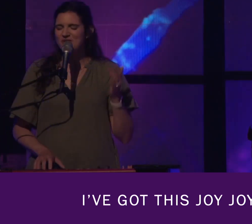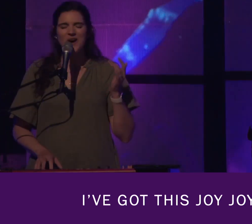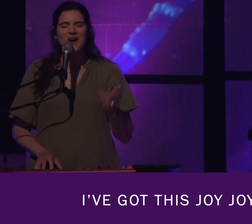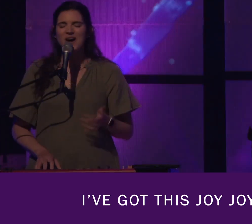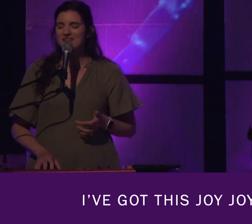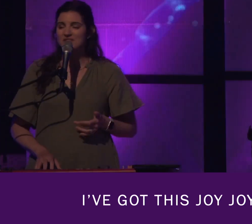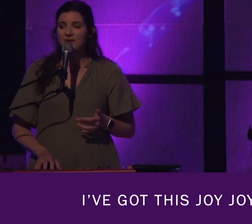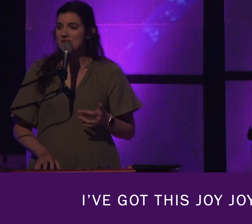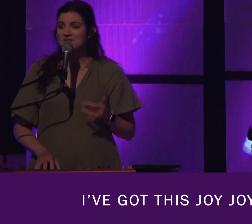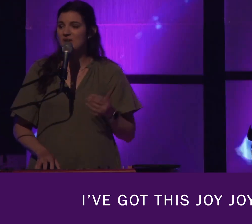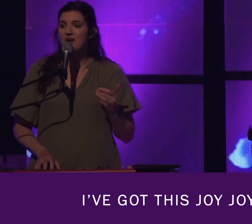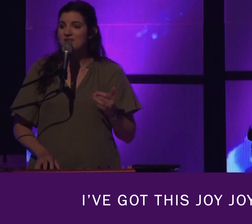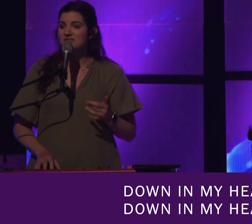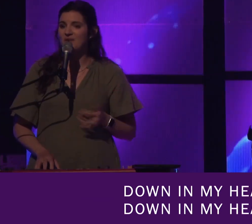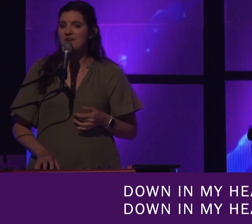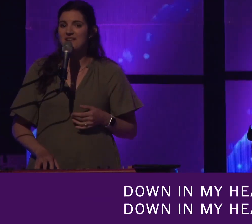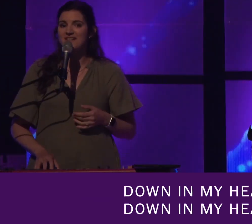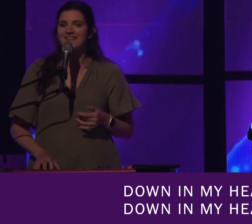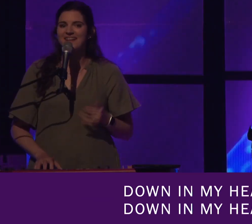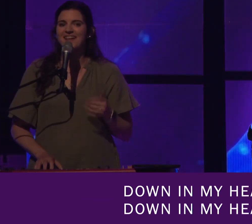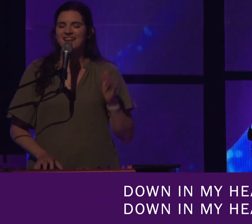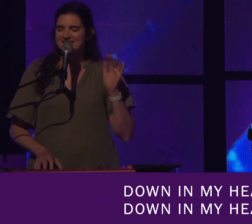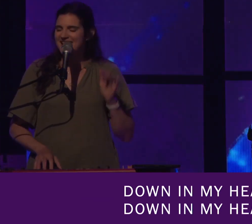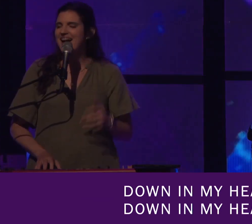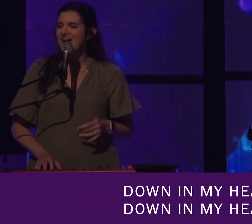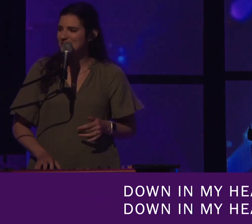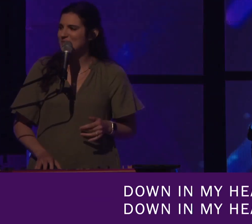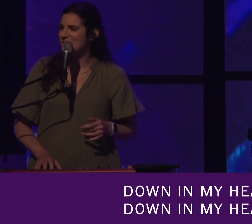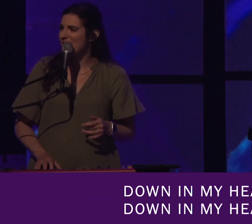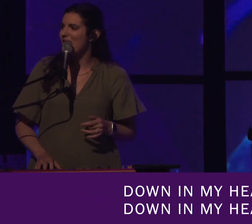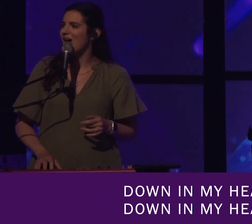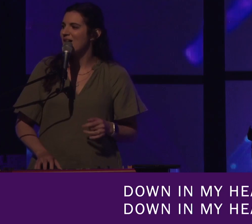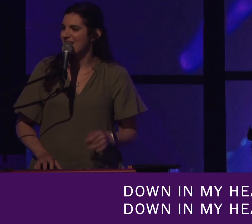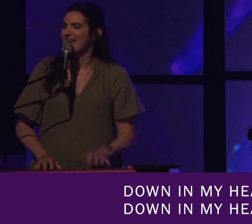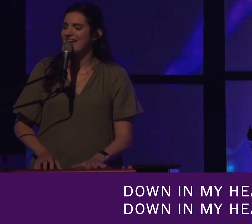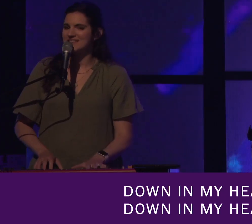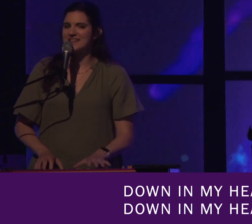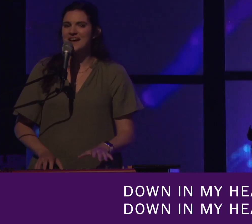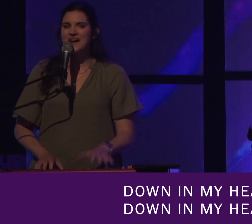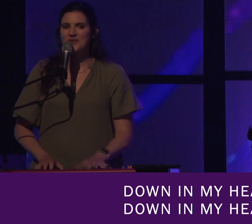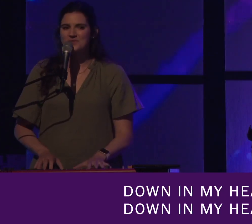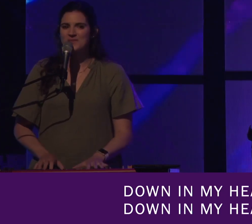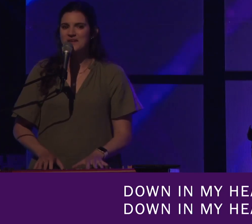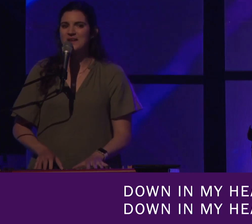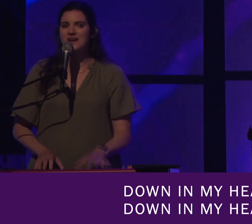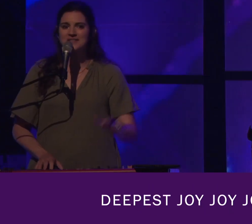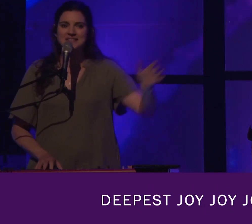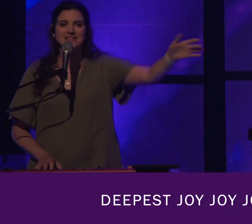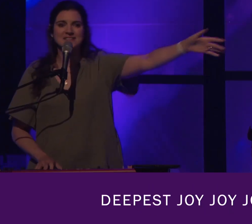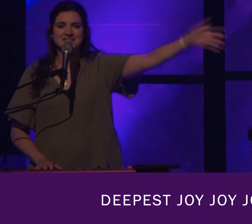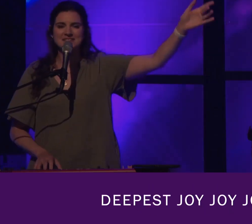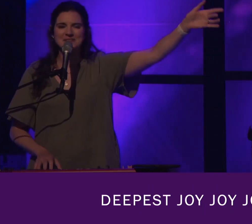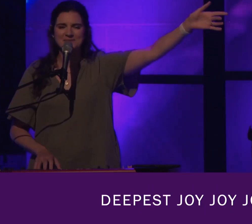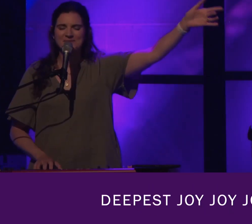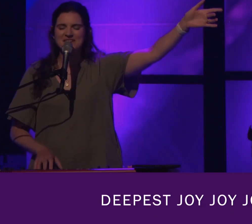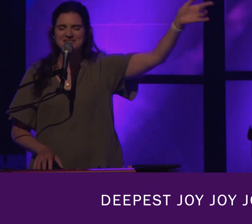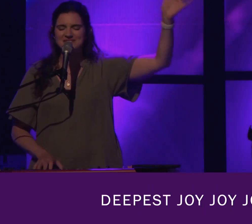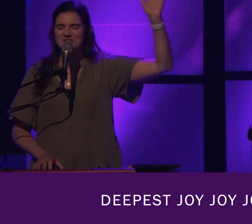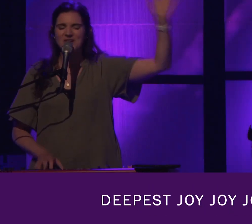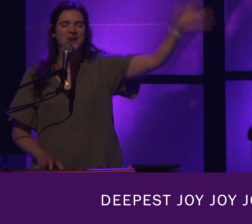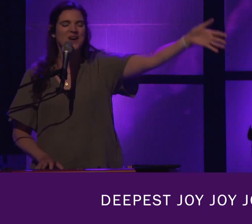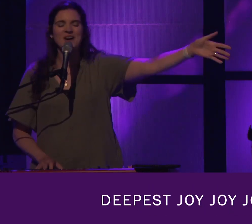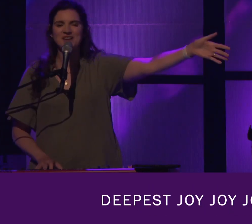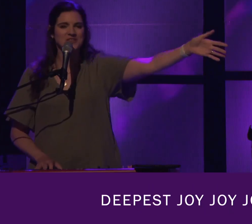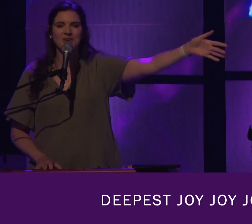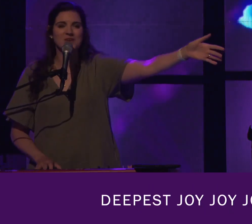this joy, joy, joy, joy down in my heart, down in my heart. Sing this deep.